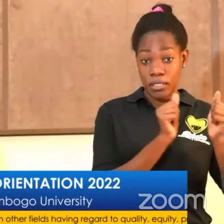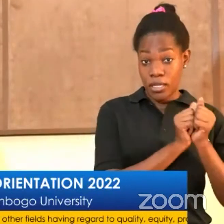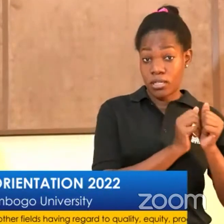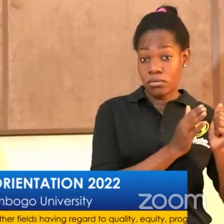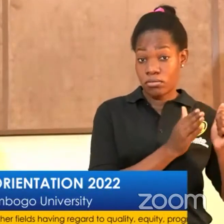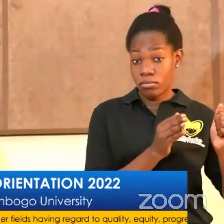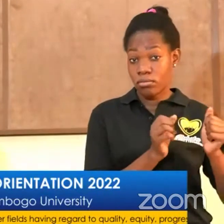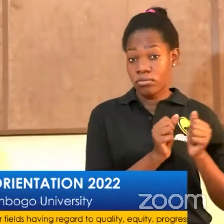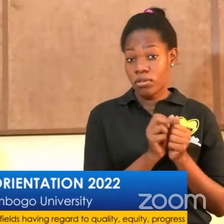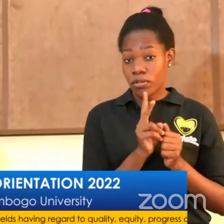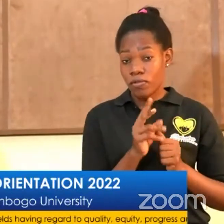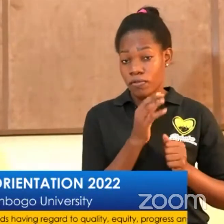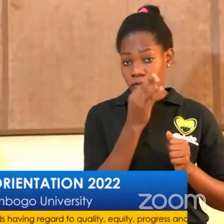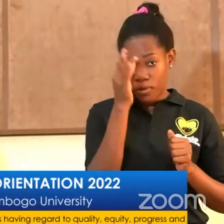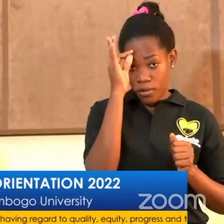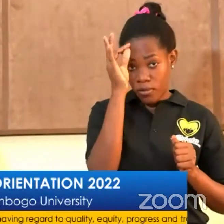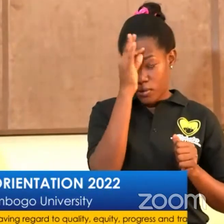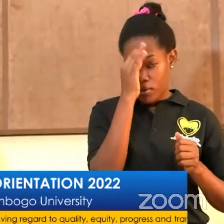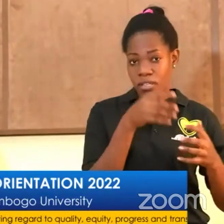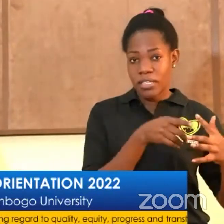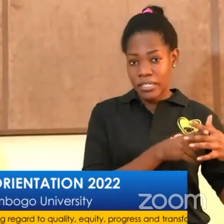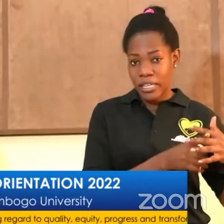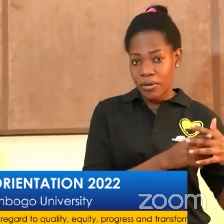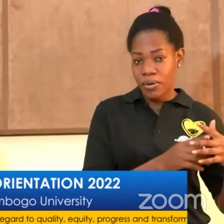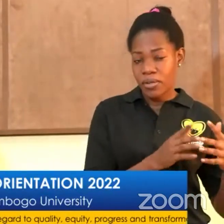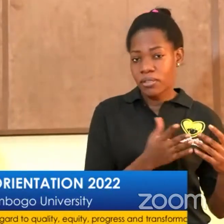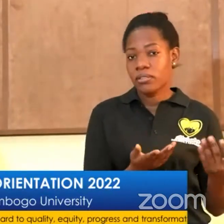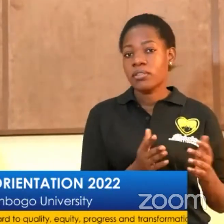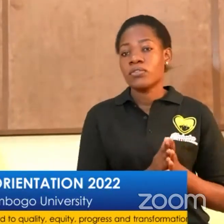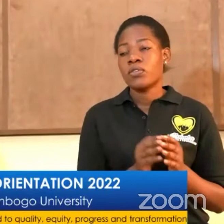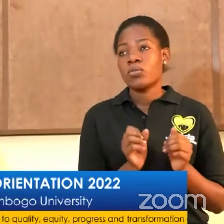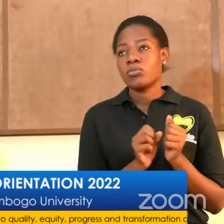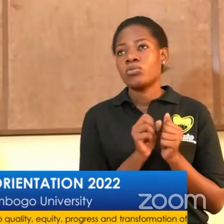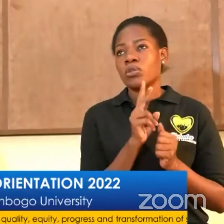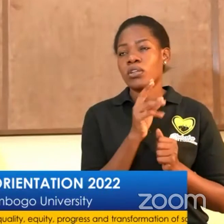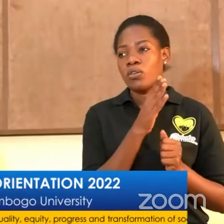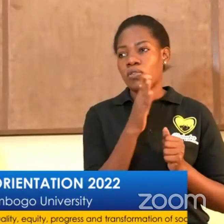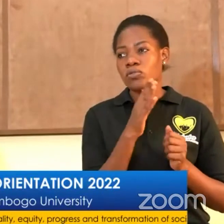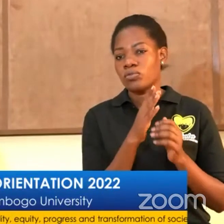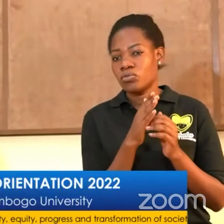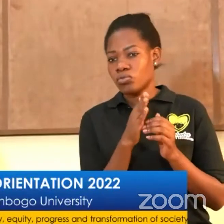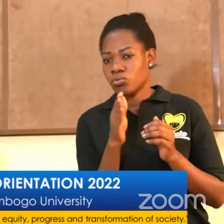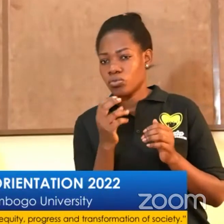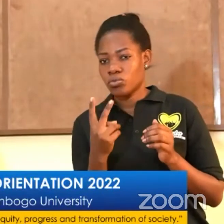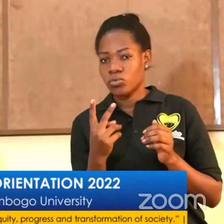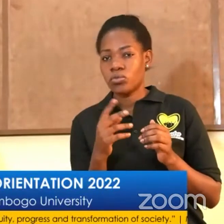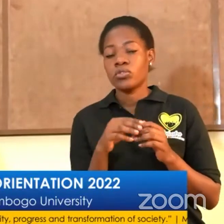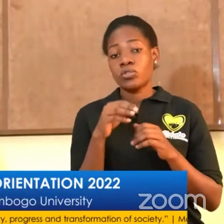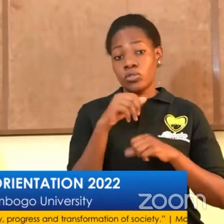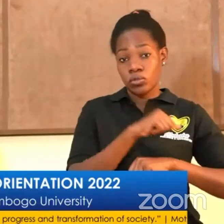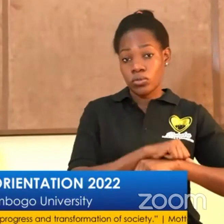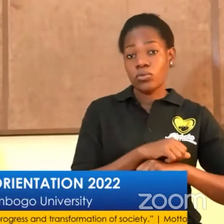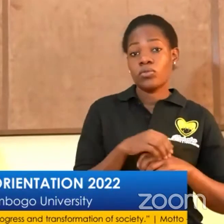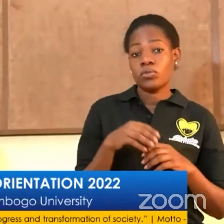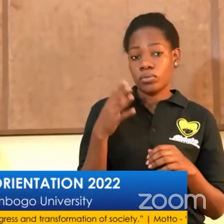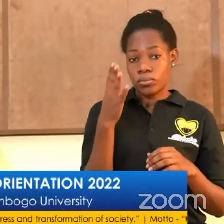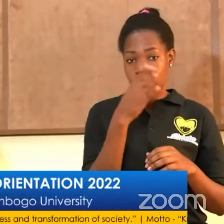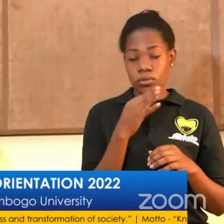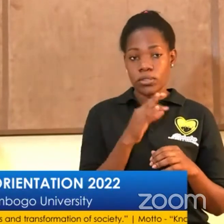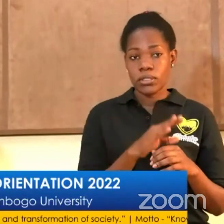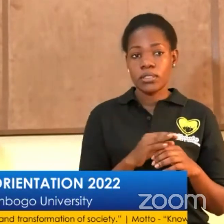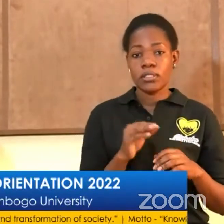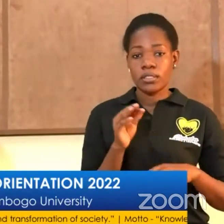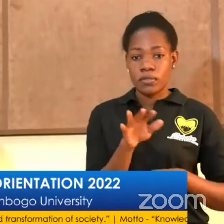of Engineering. From 12 to 2, School of Built Environment, and 2 to 4, School of